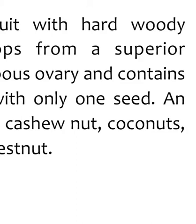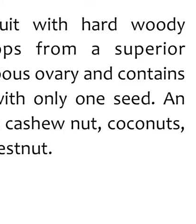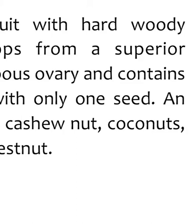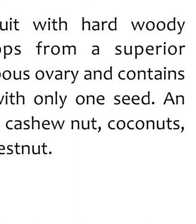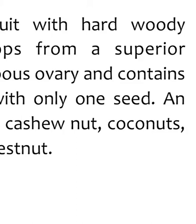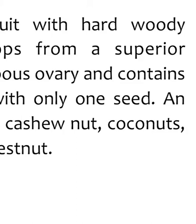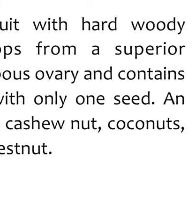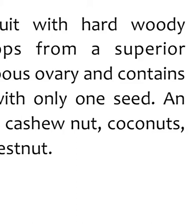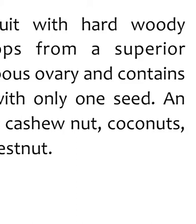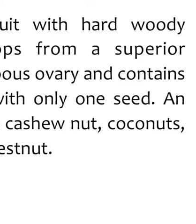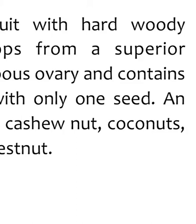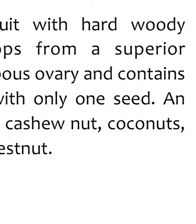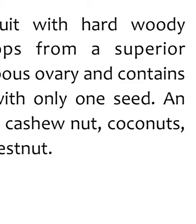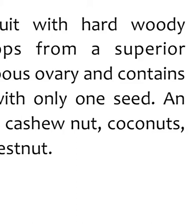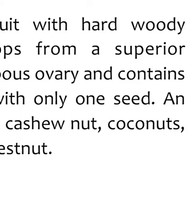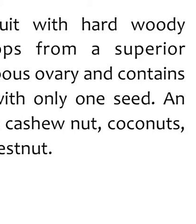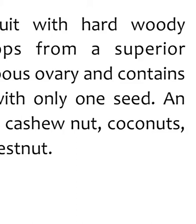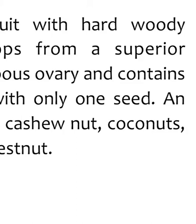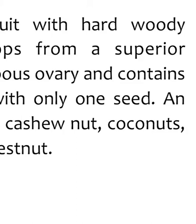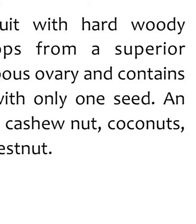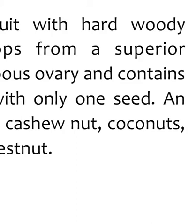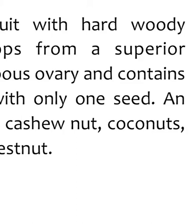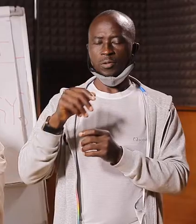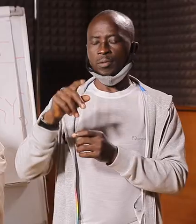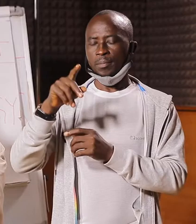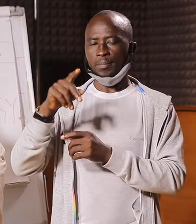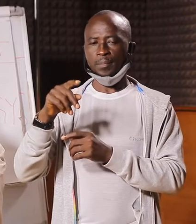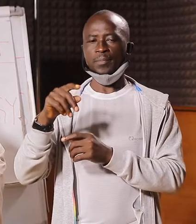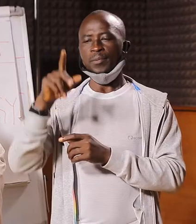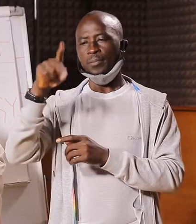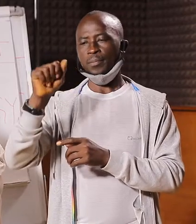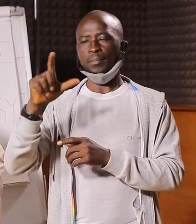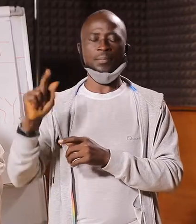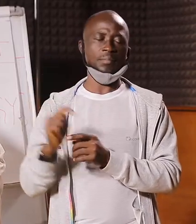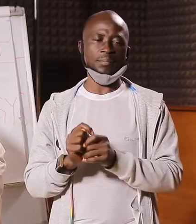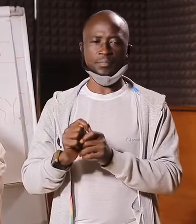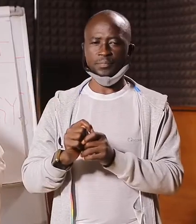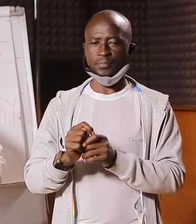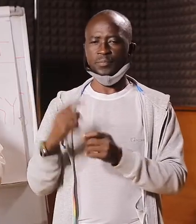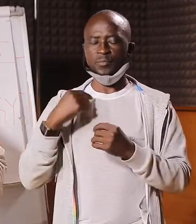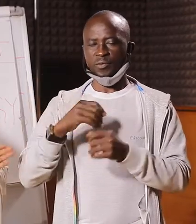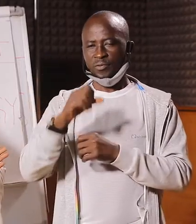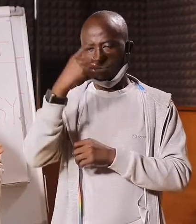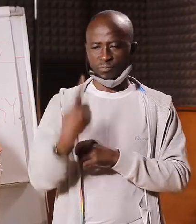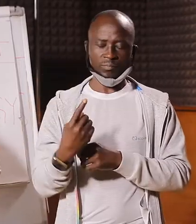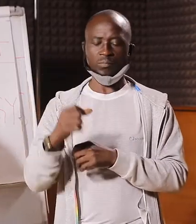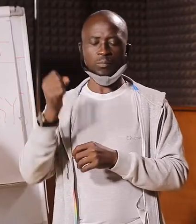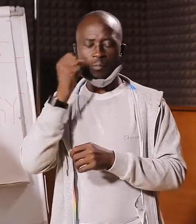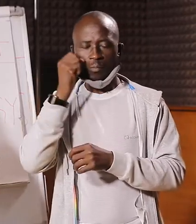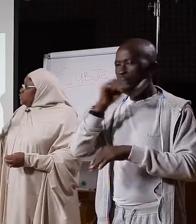coconut, palm nut. They all have single seed in the compartment and they don't